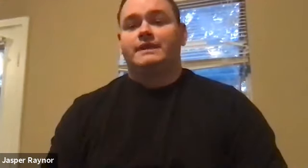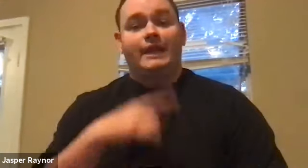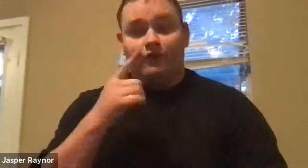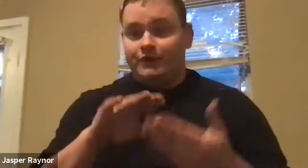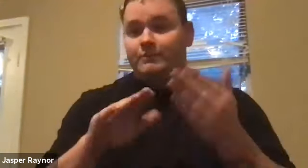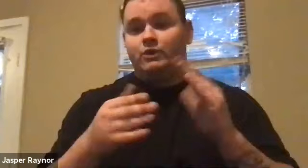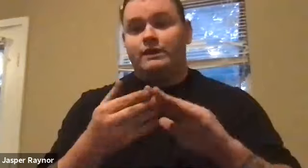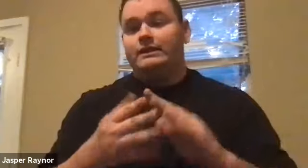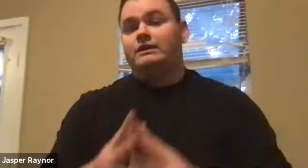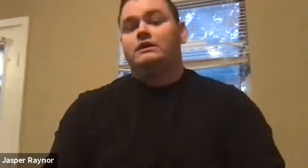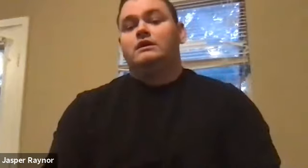the hearing community,